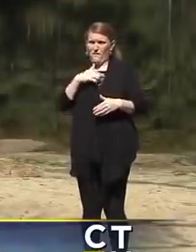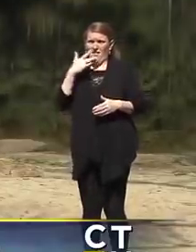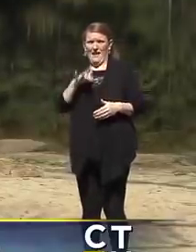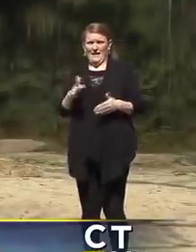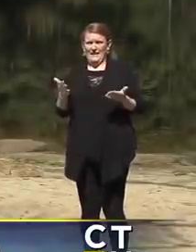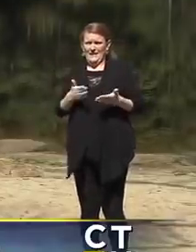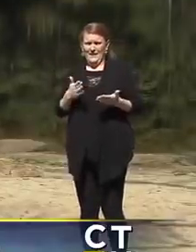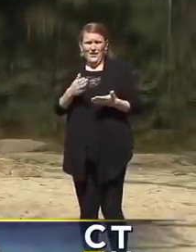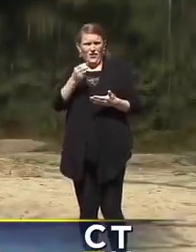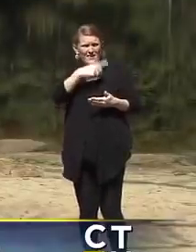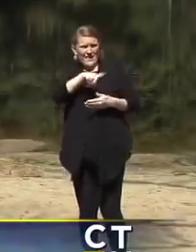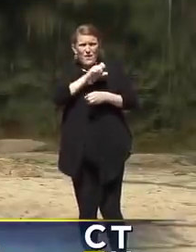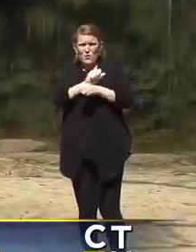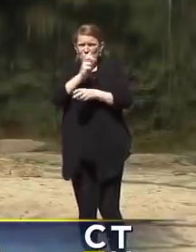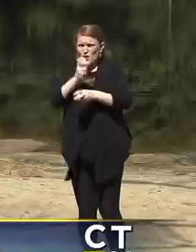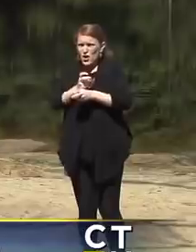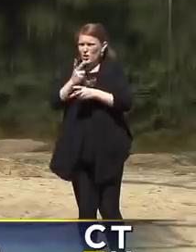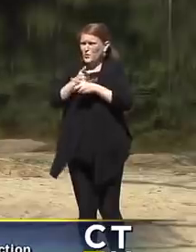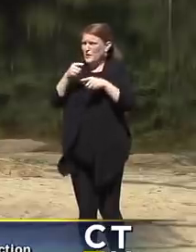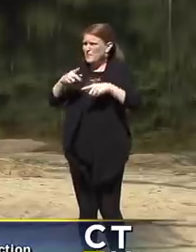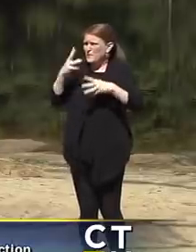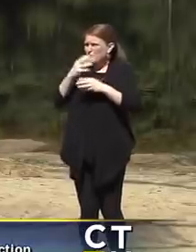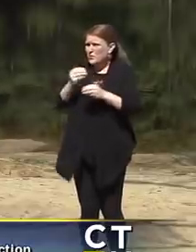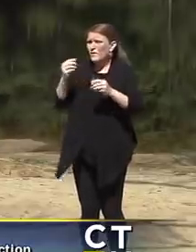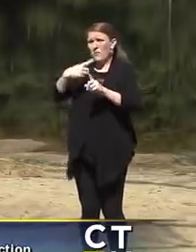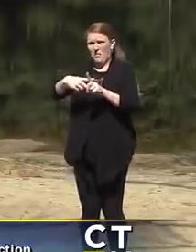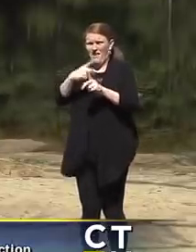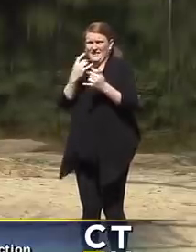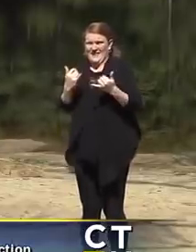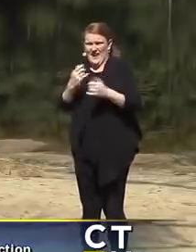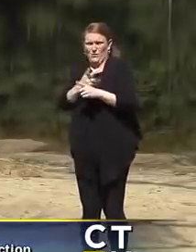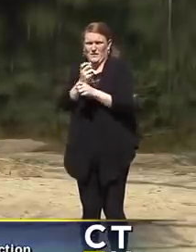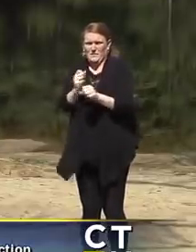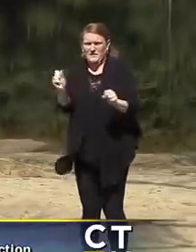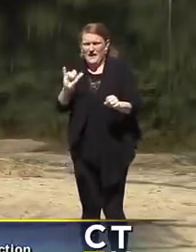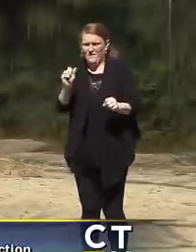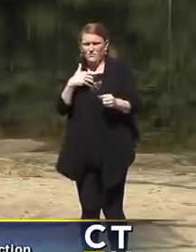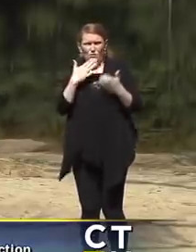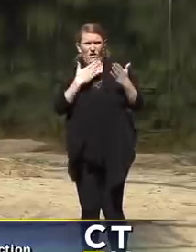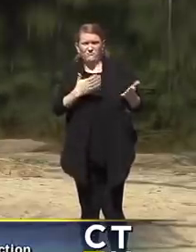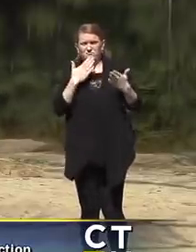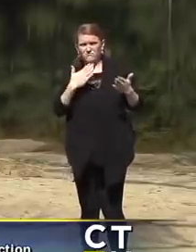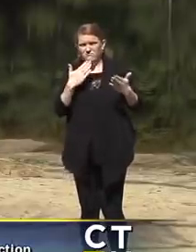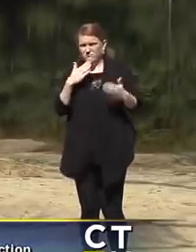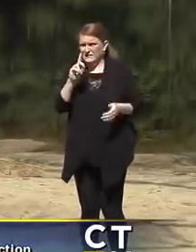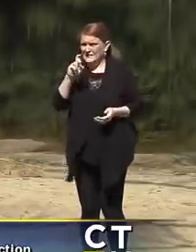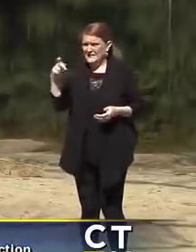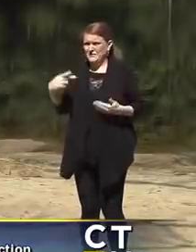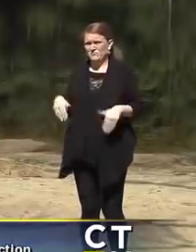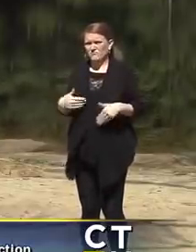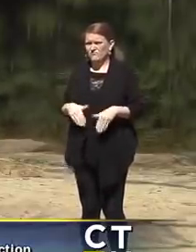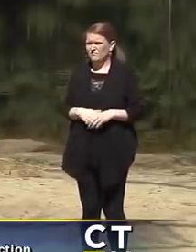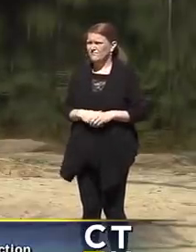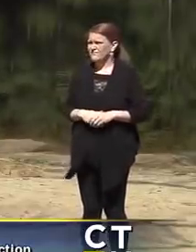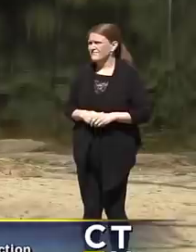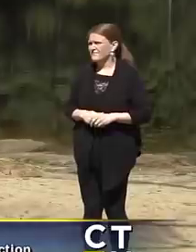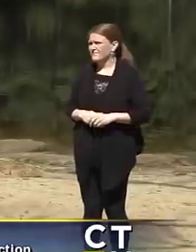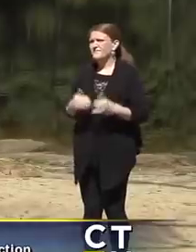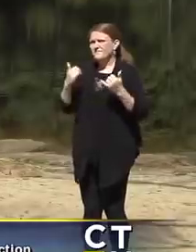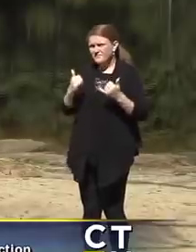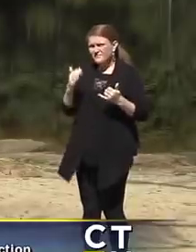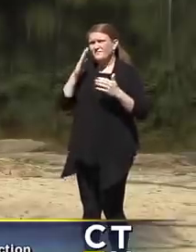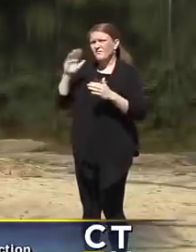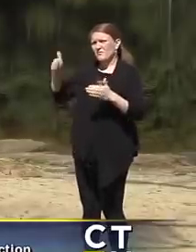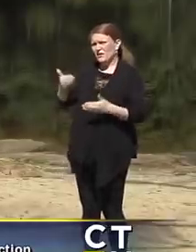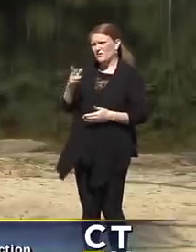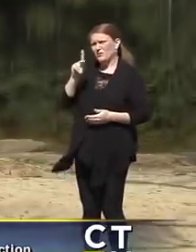beautiful, and you keep it safe, and I cannot thank you guys enough. And with that, I'd like to introduce Katie